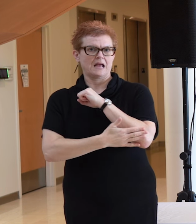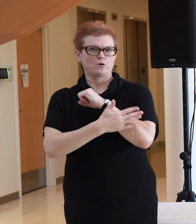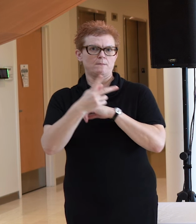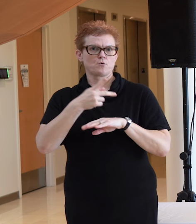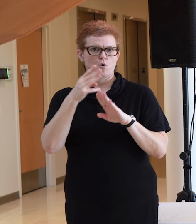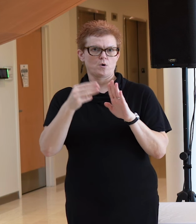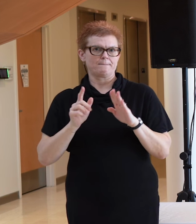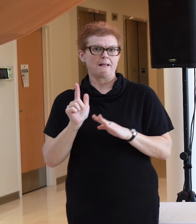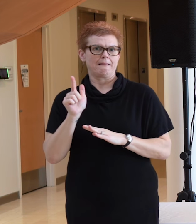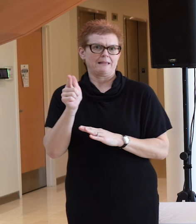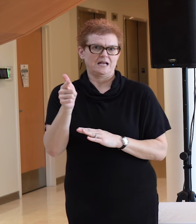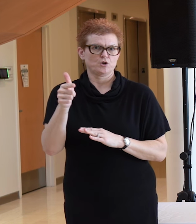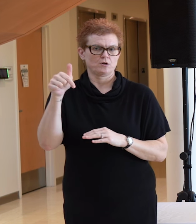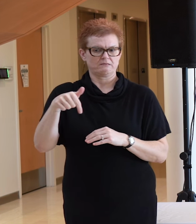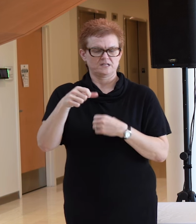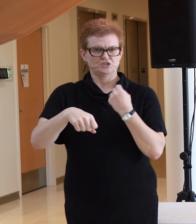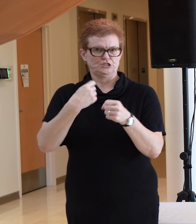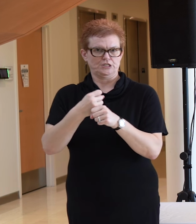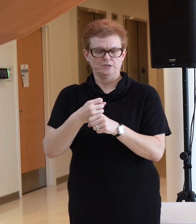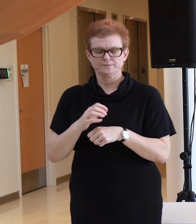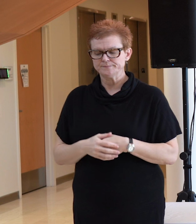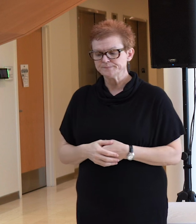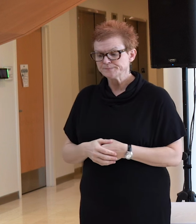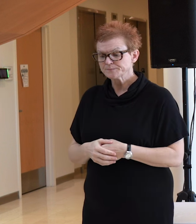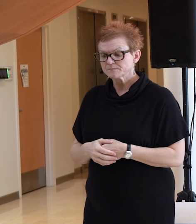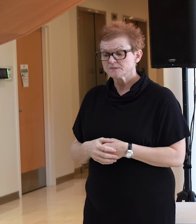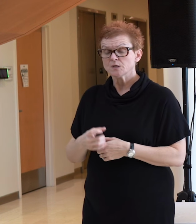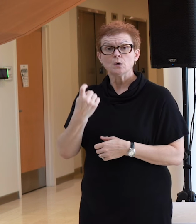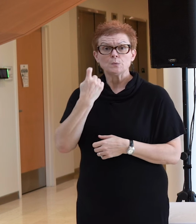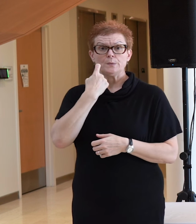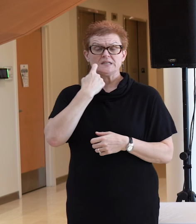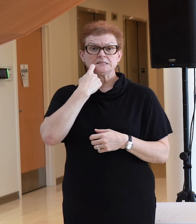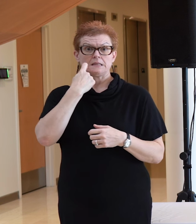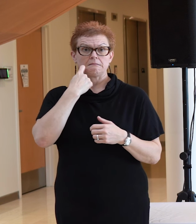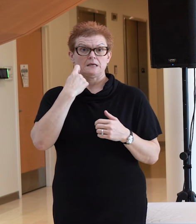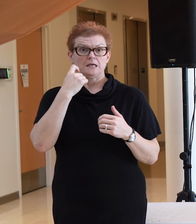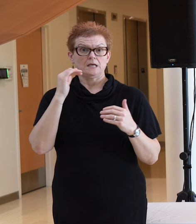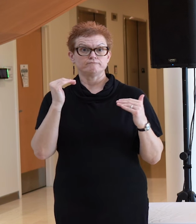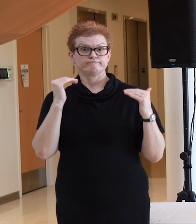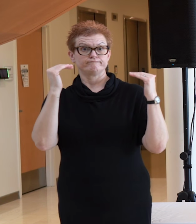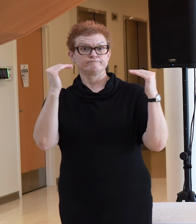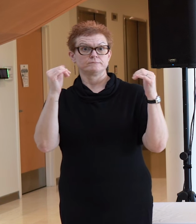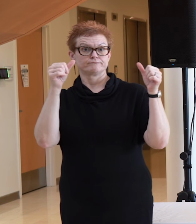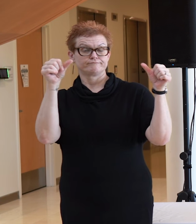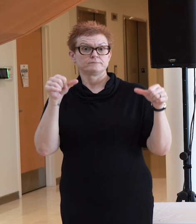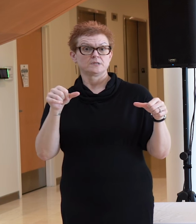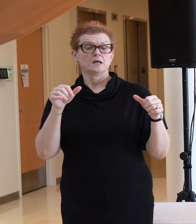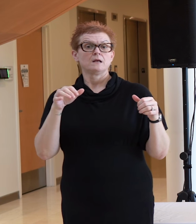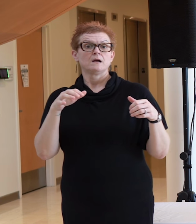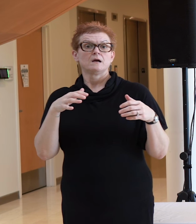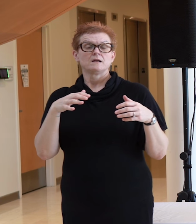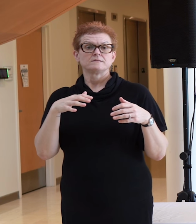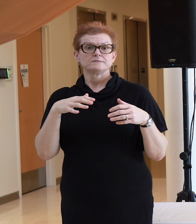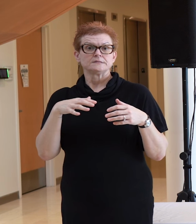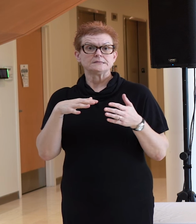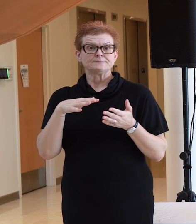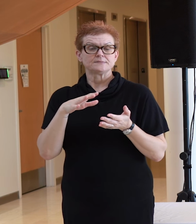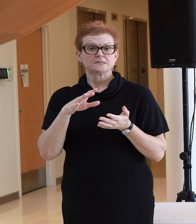The Department of Public Health recently updated and unveiled its Substance Use Action Plan, which serves as